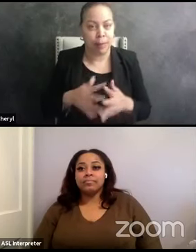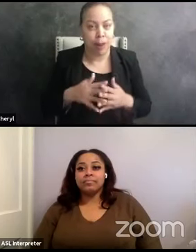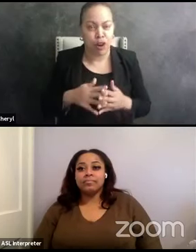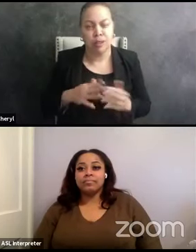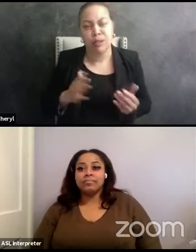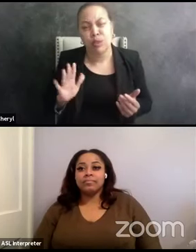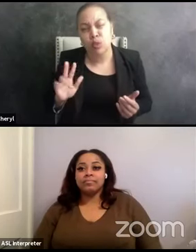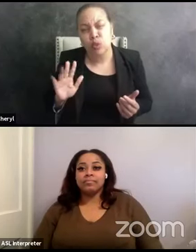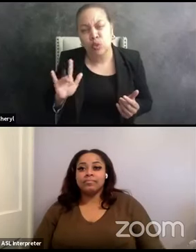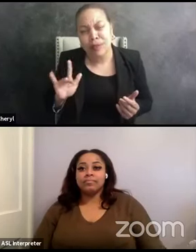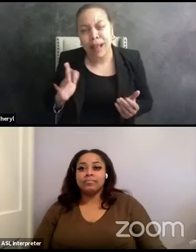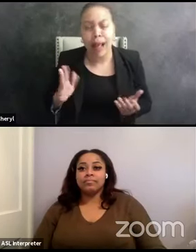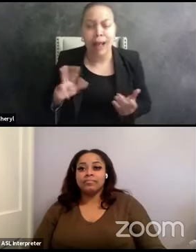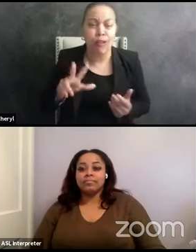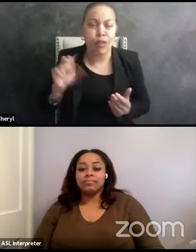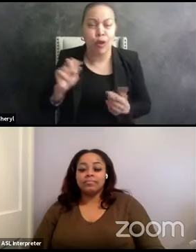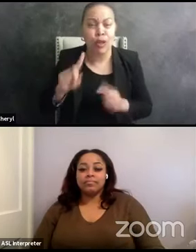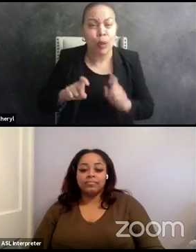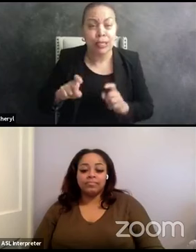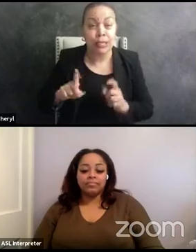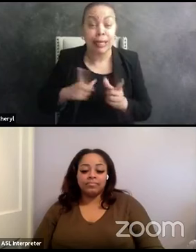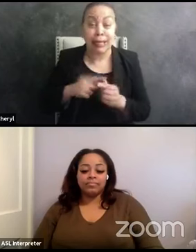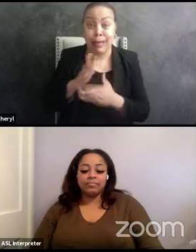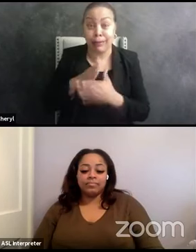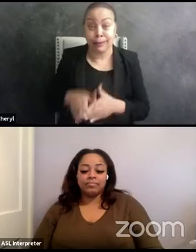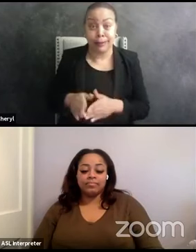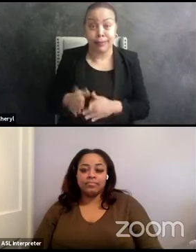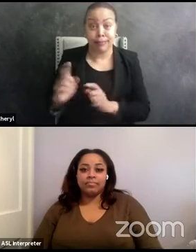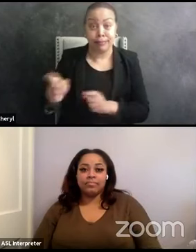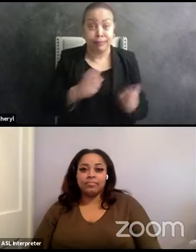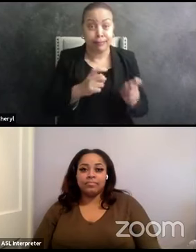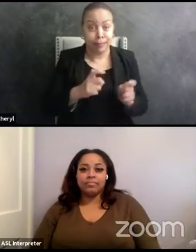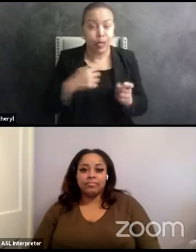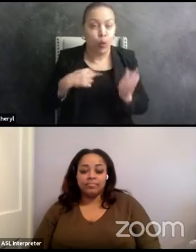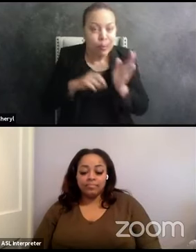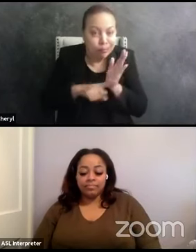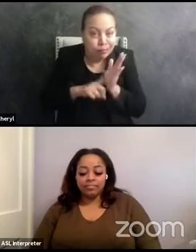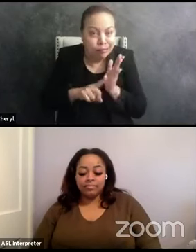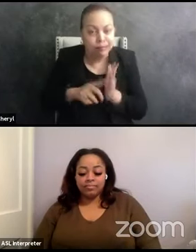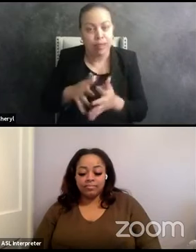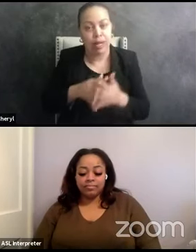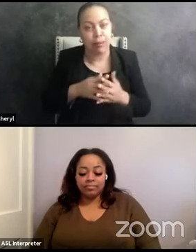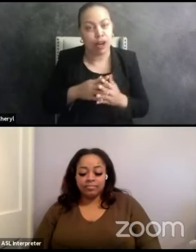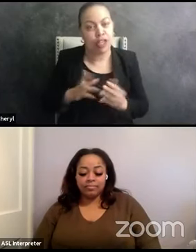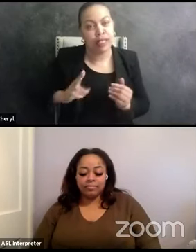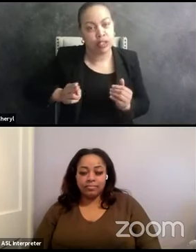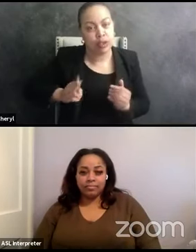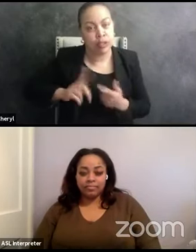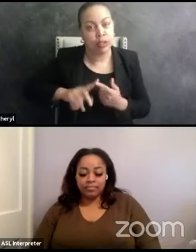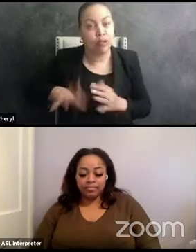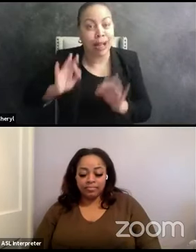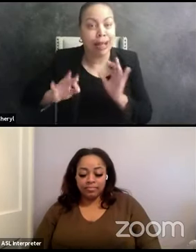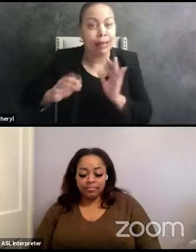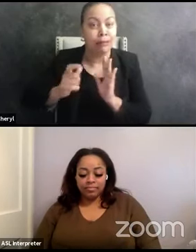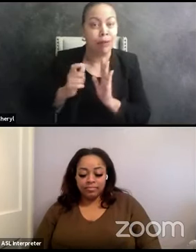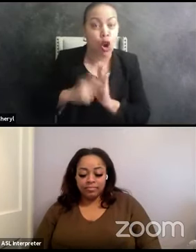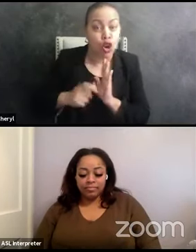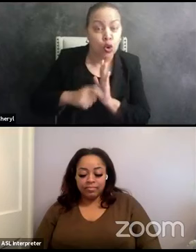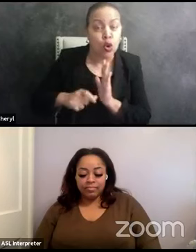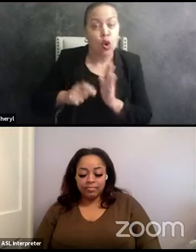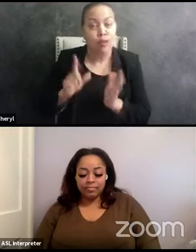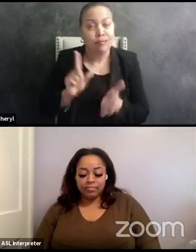we kind of divvied the questions up and searched through American history to find articles and references,